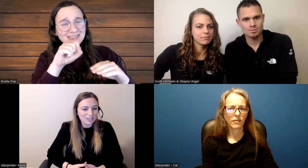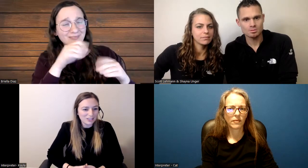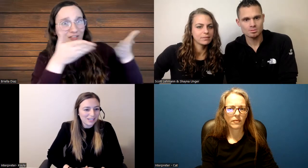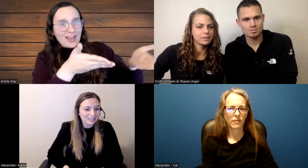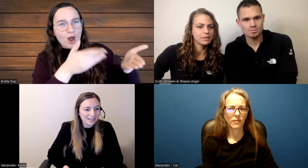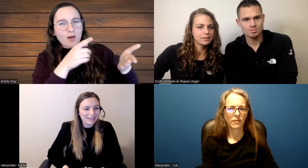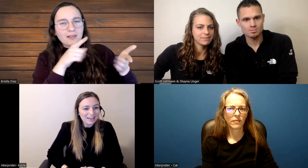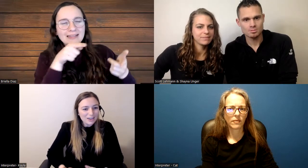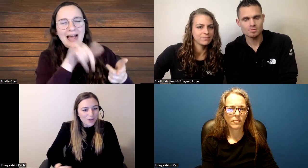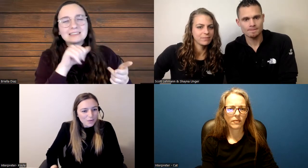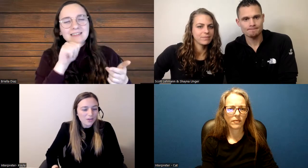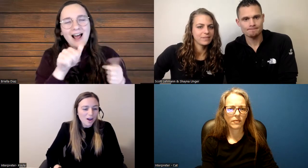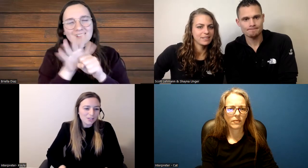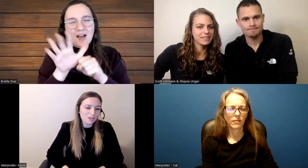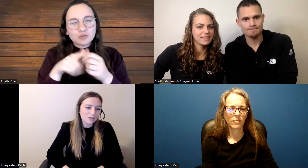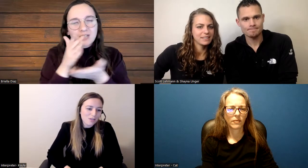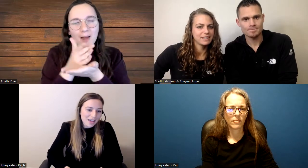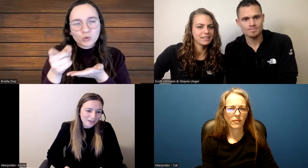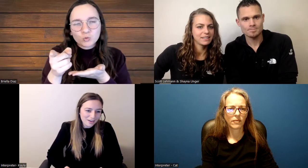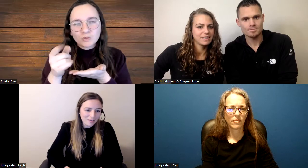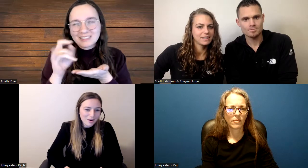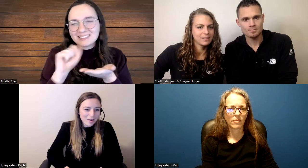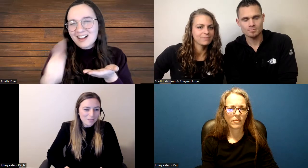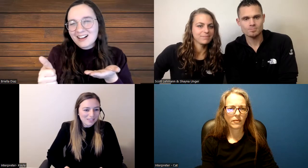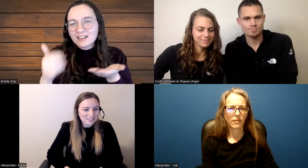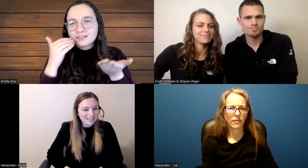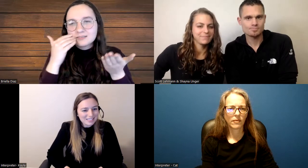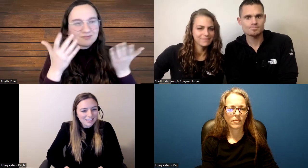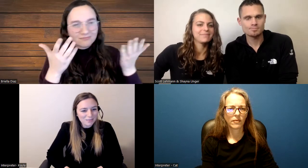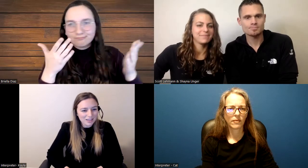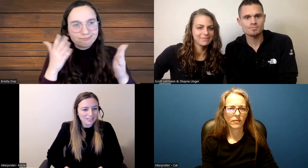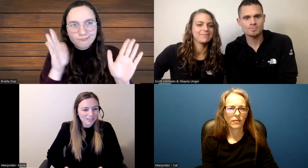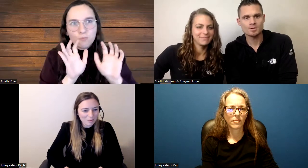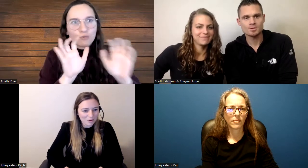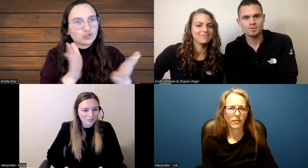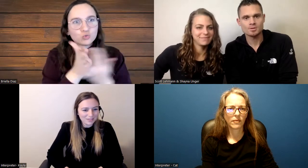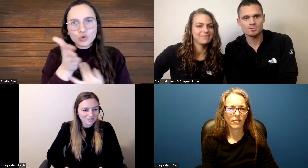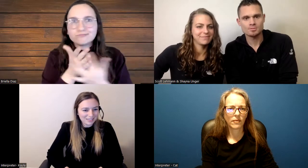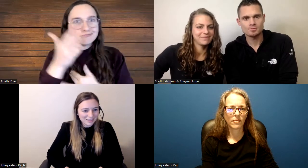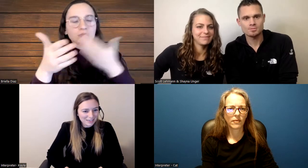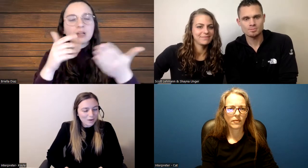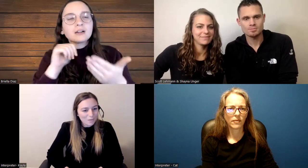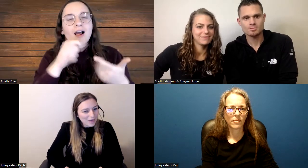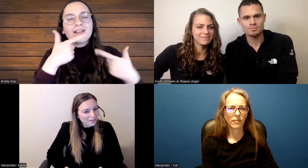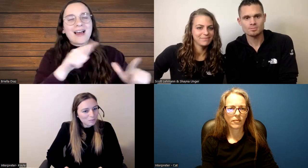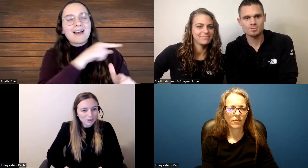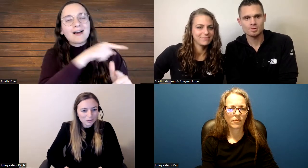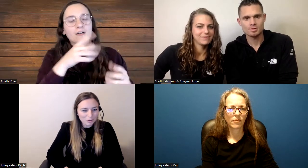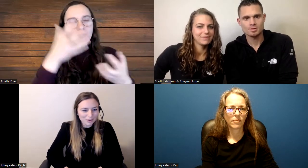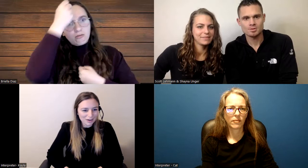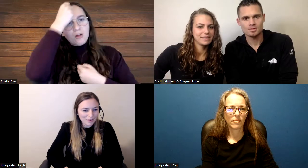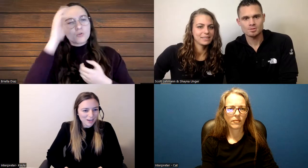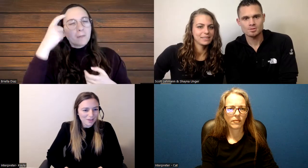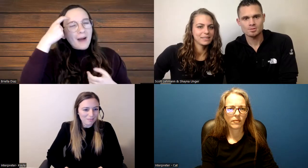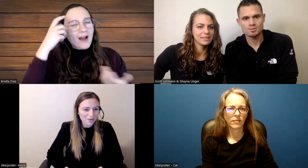kids to make sure that they know that their obstacles are there, but that's not something that can stop you. They have to push